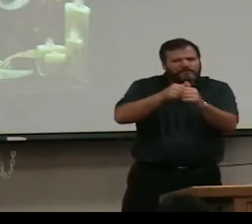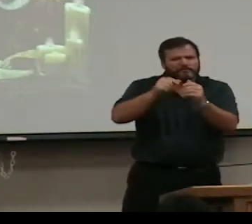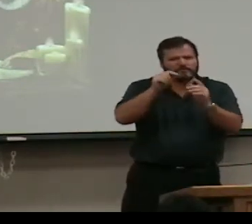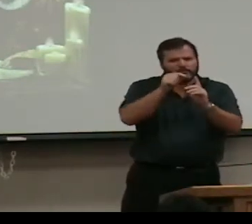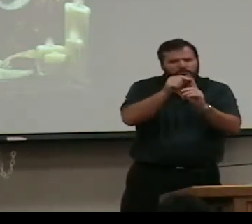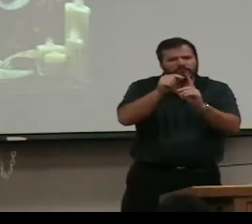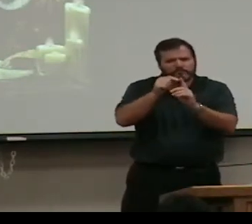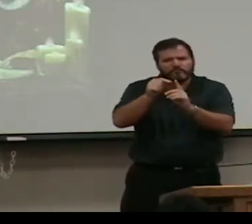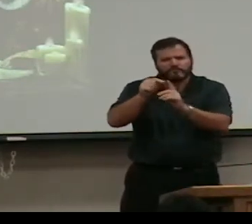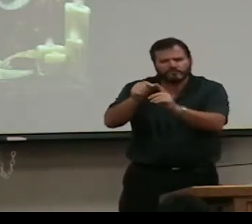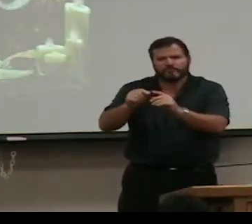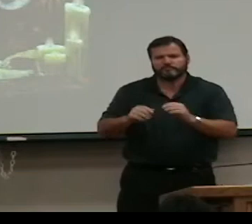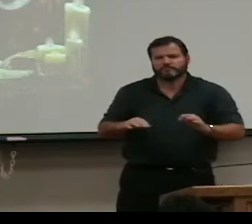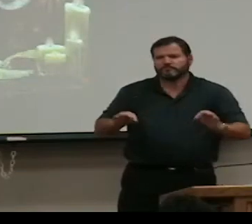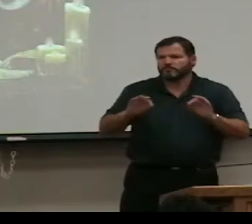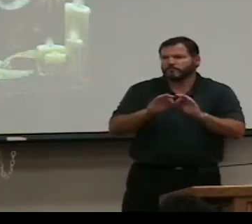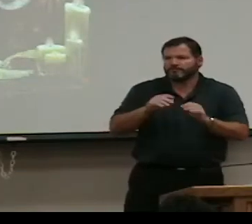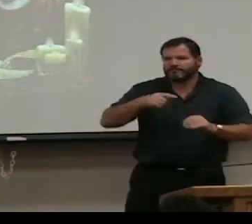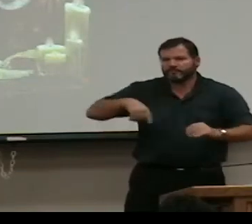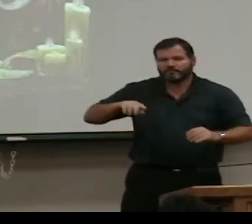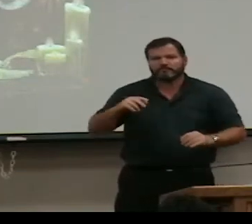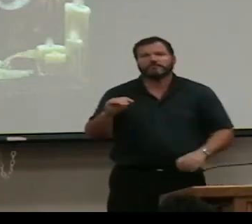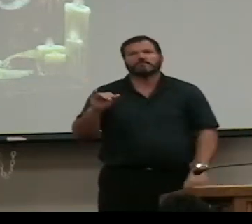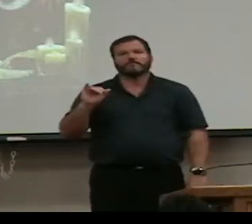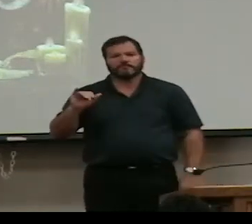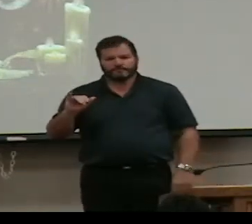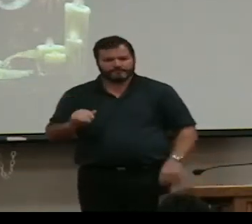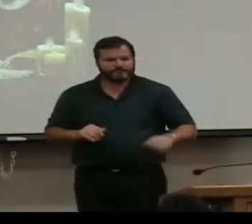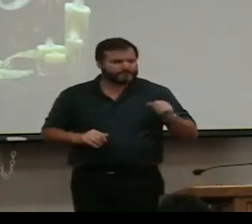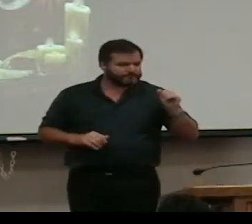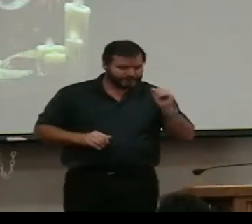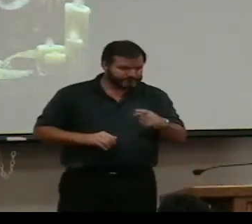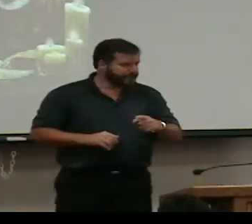look deeply to the words. Very important for us to read.